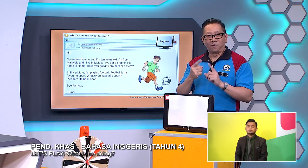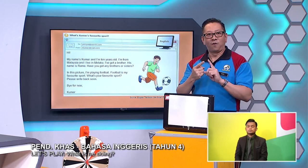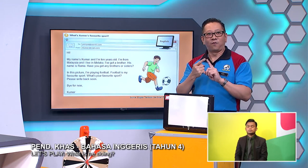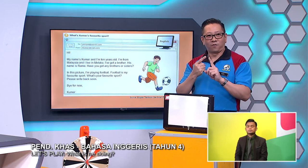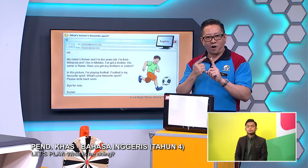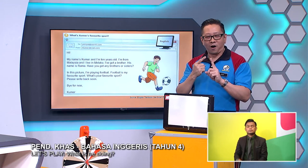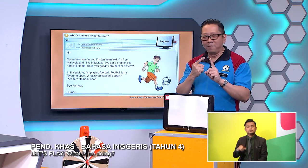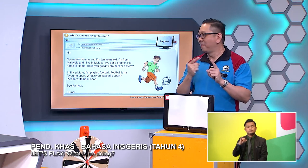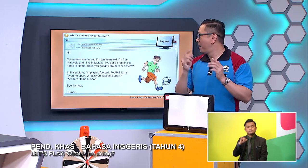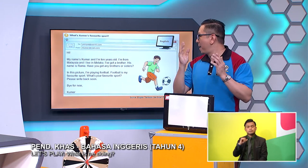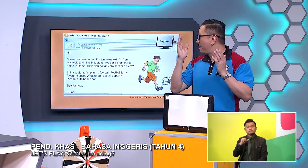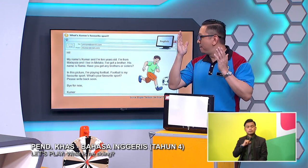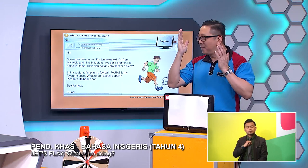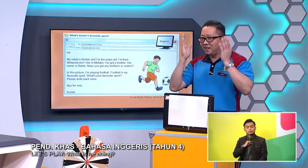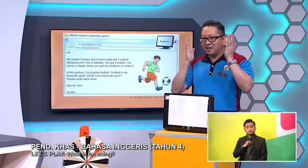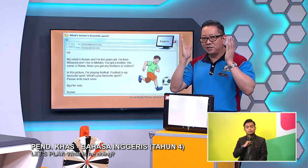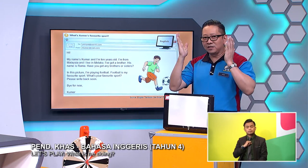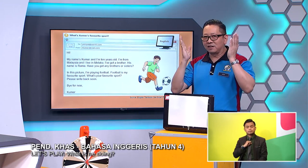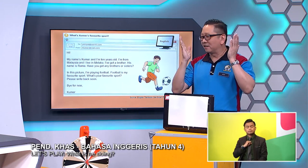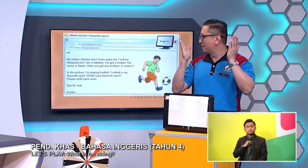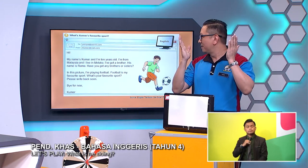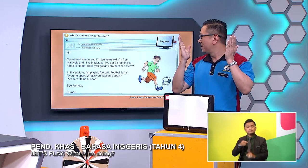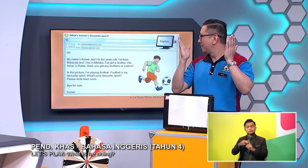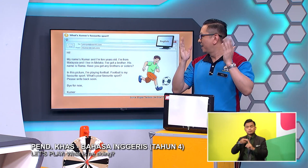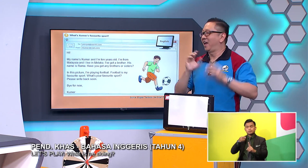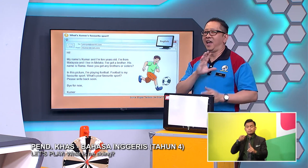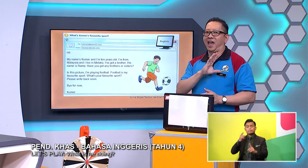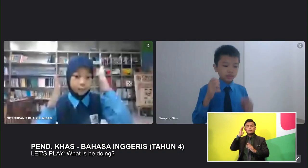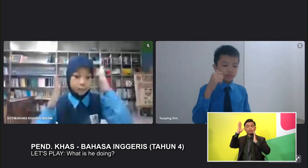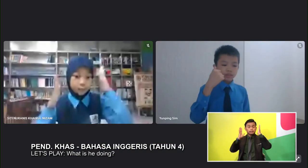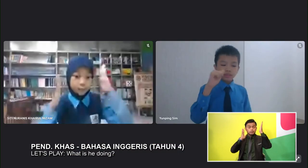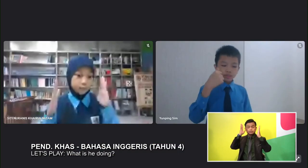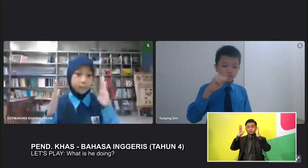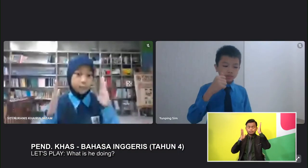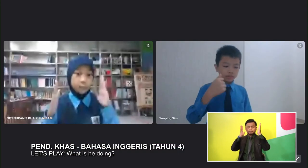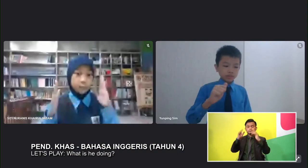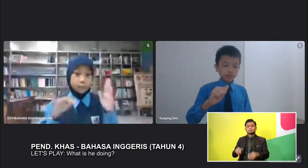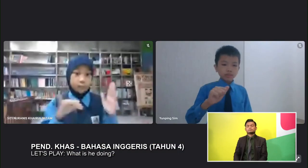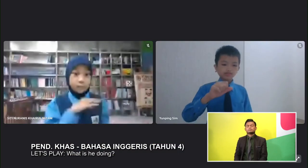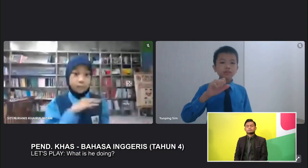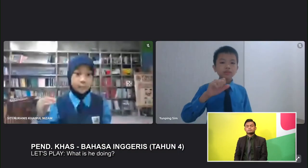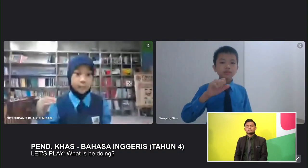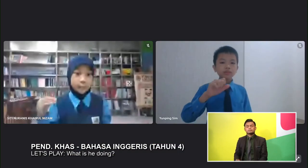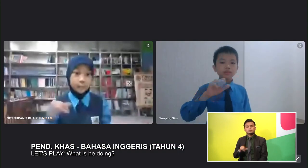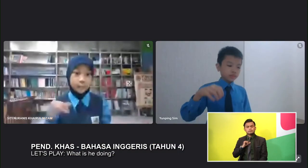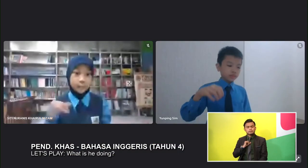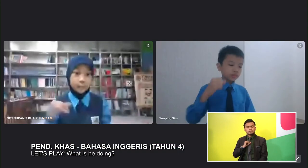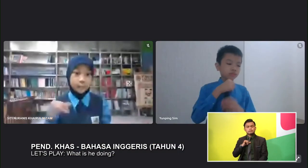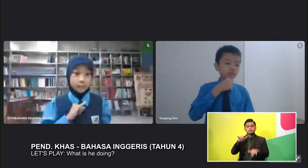am from Malaysia. And I